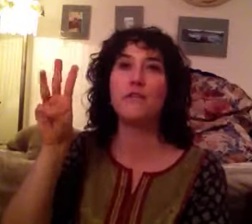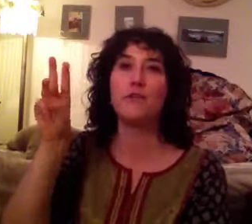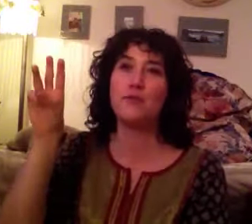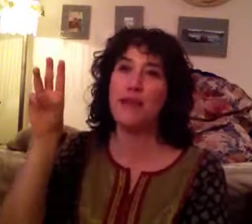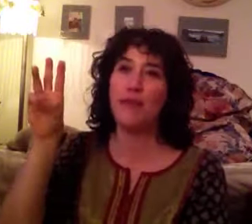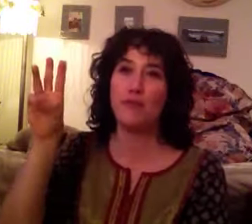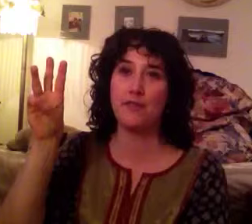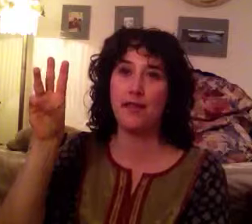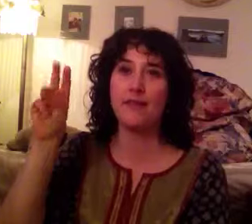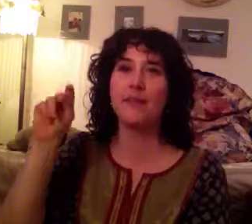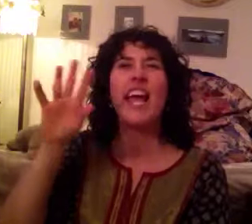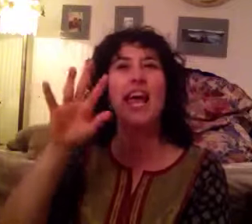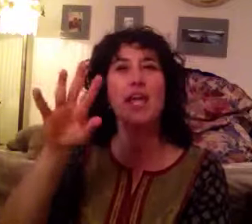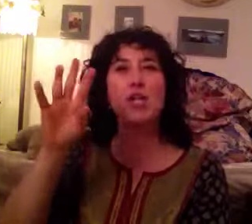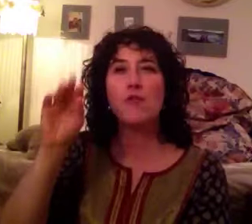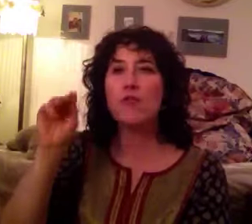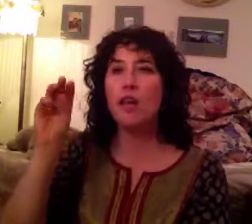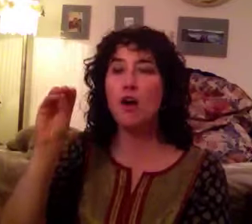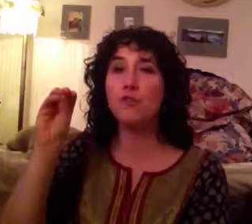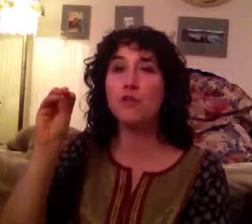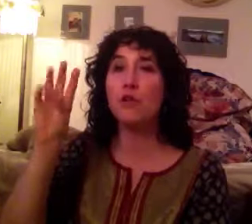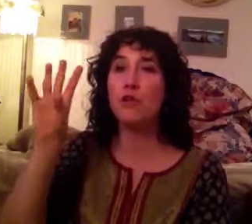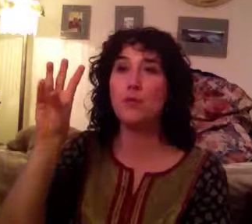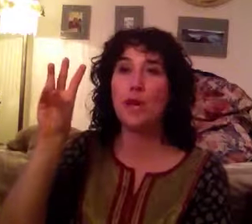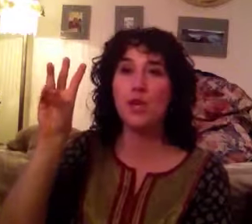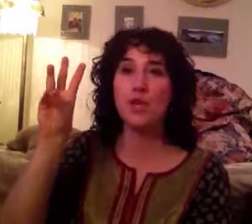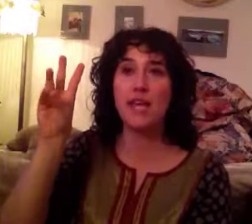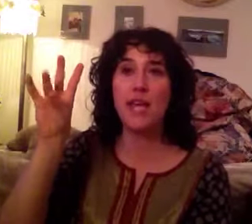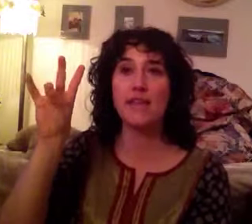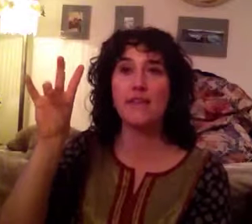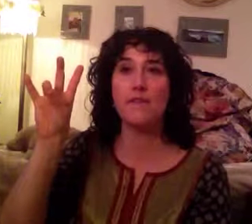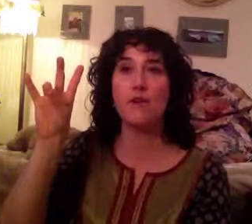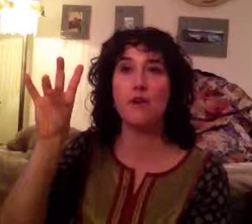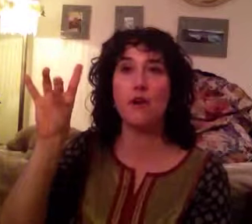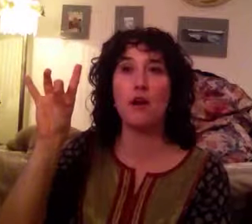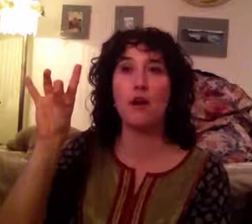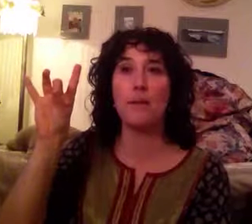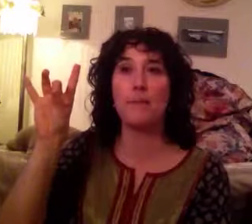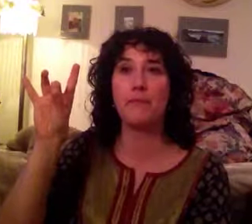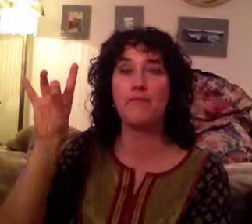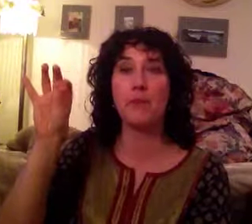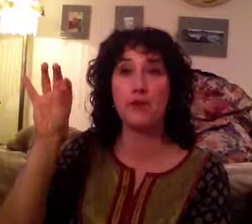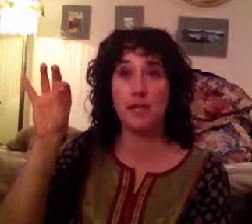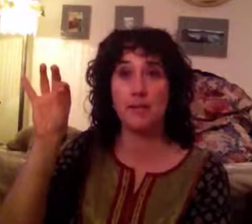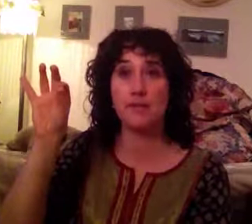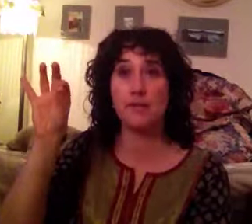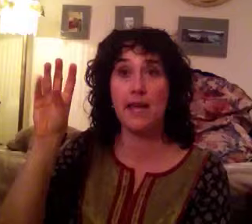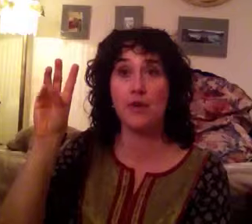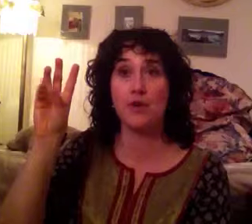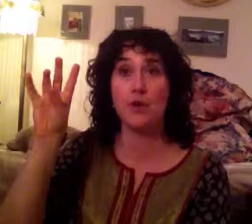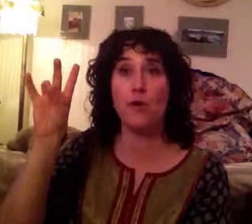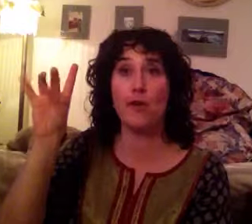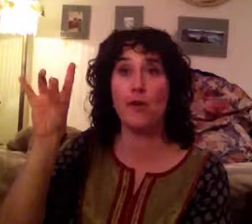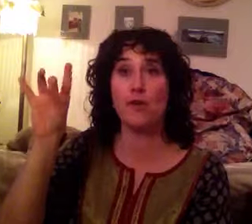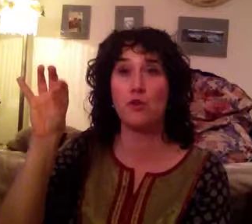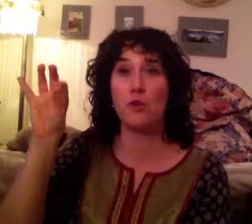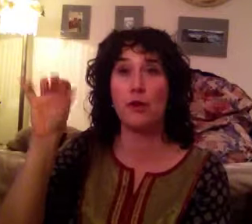confuse that for 6. And generally also you touch the ends of your fingertips as you're going up